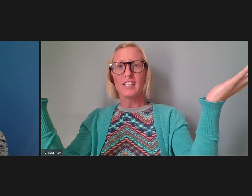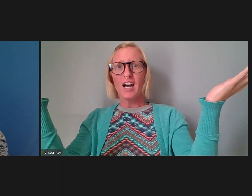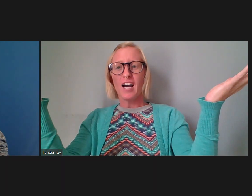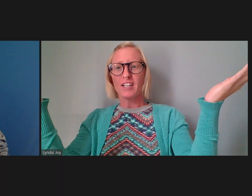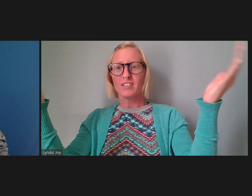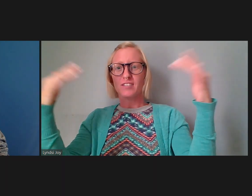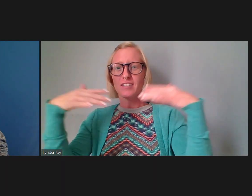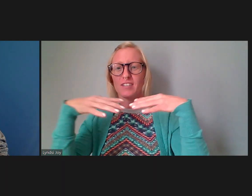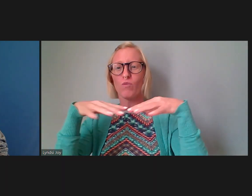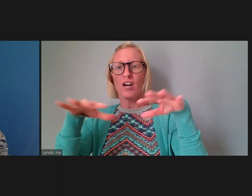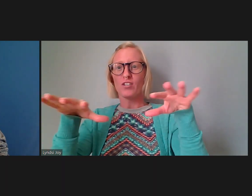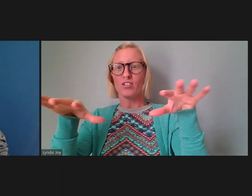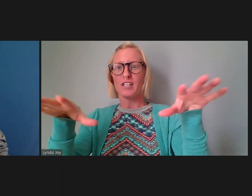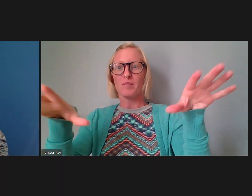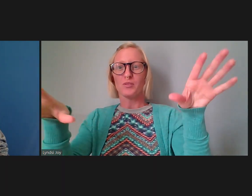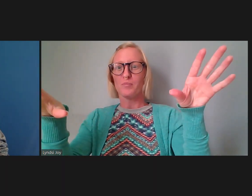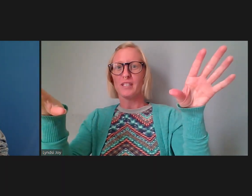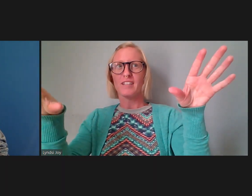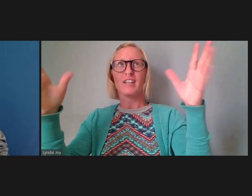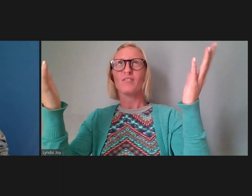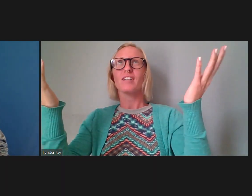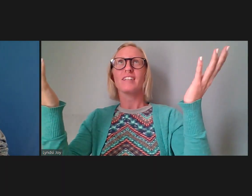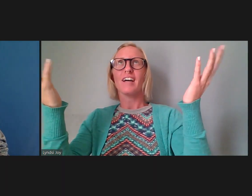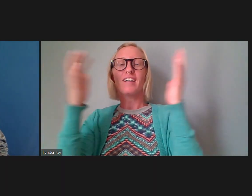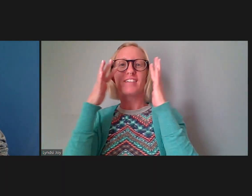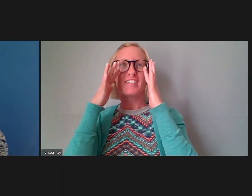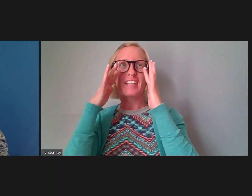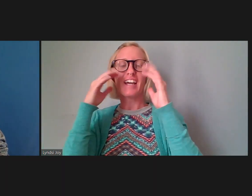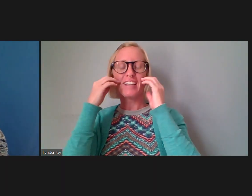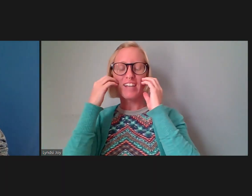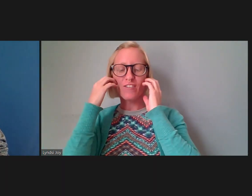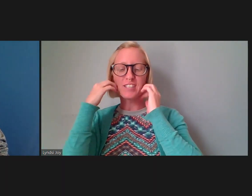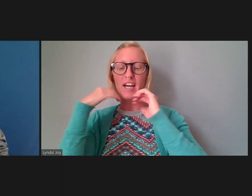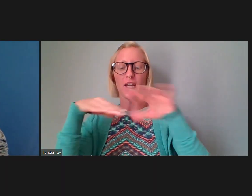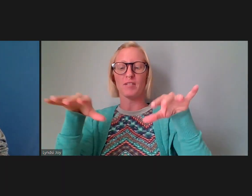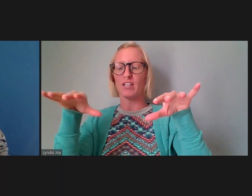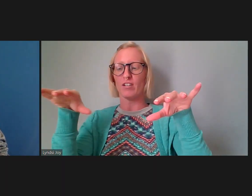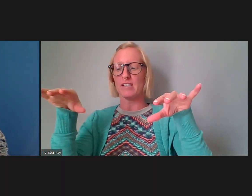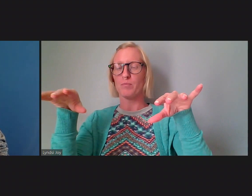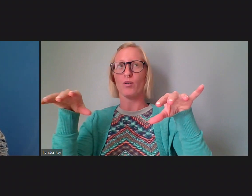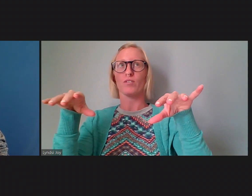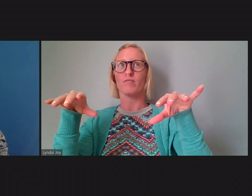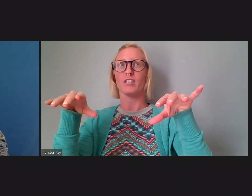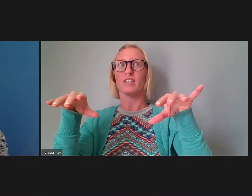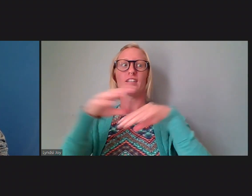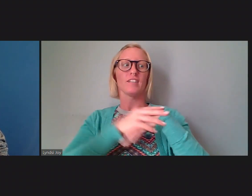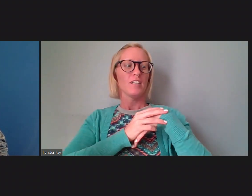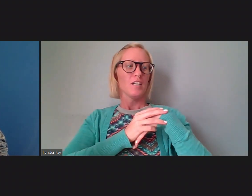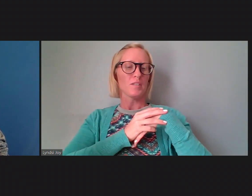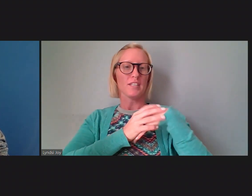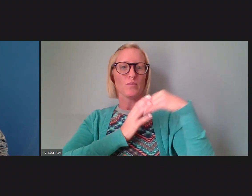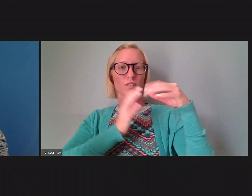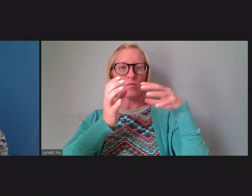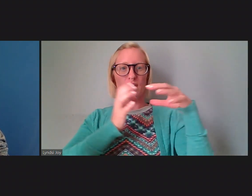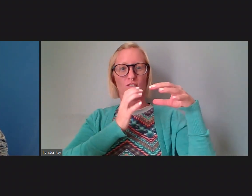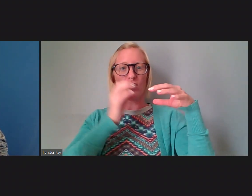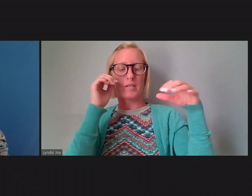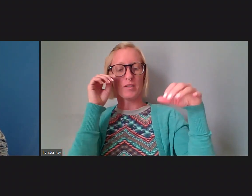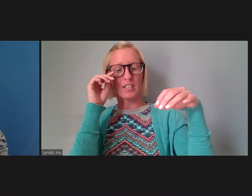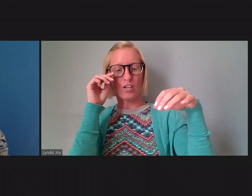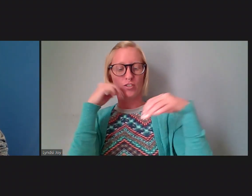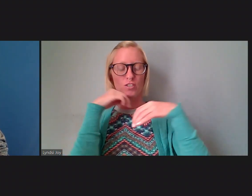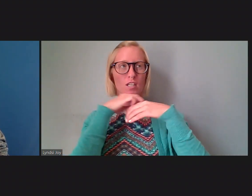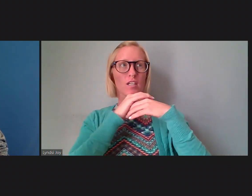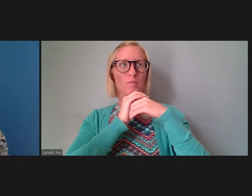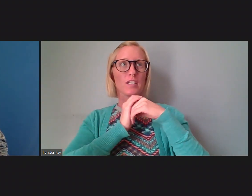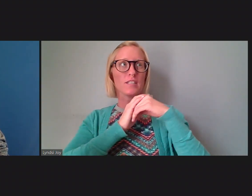blue peacock, the water looked like a blue peacock. Like, what the hell? Like, and every time the narrator spoke, really, besides when he was still talking